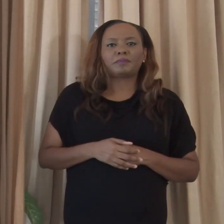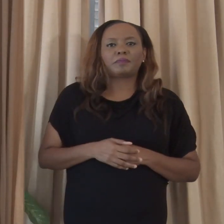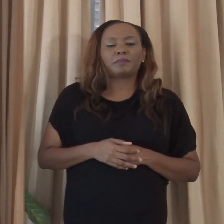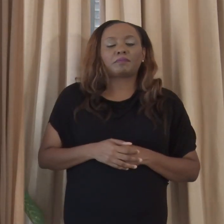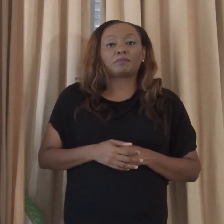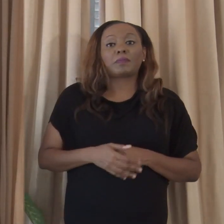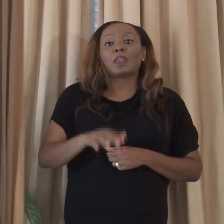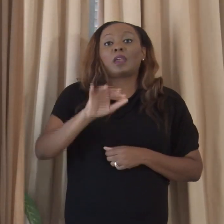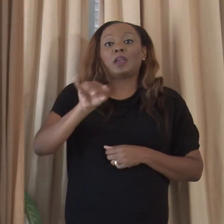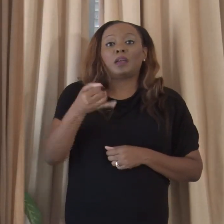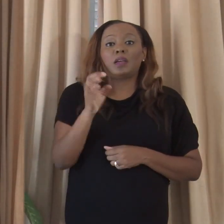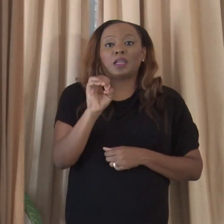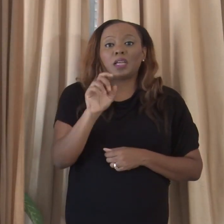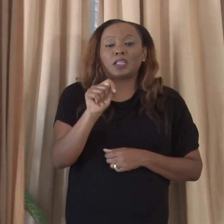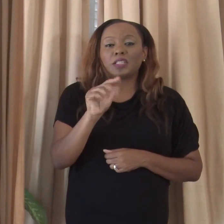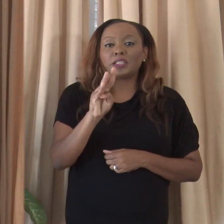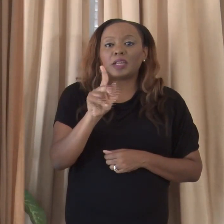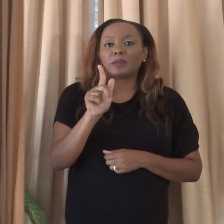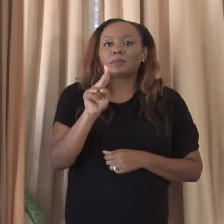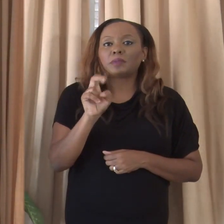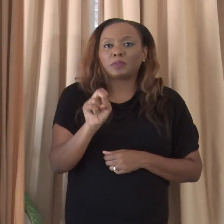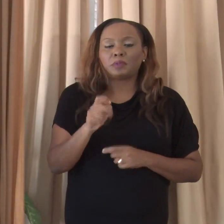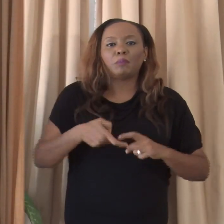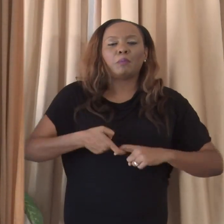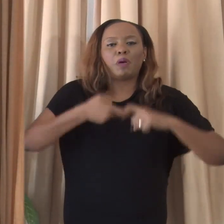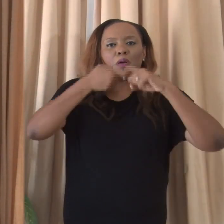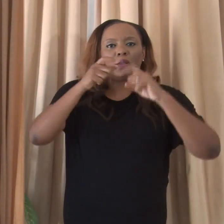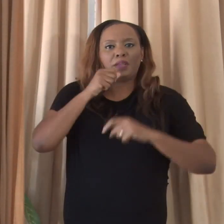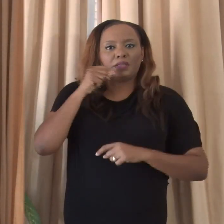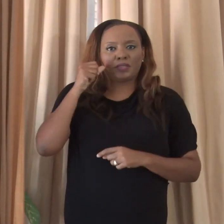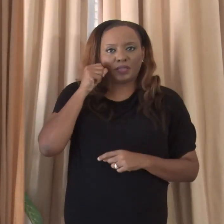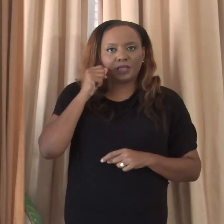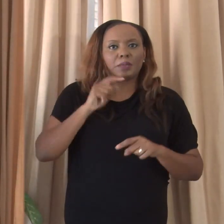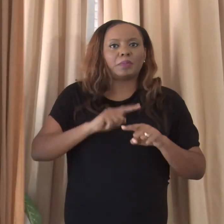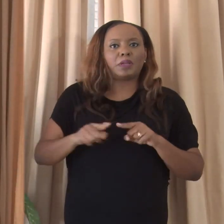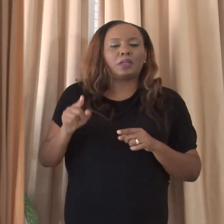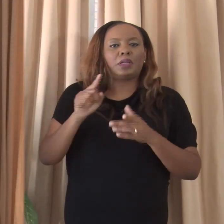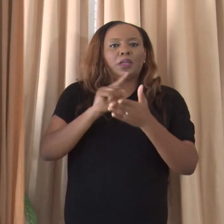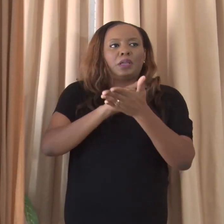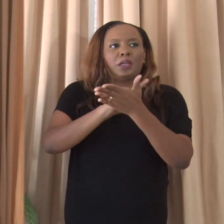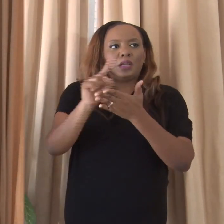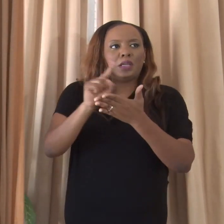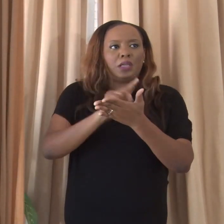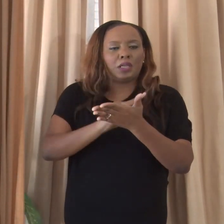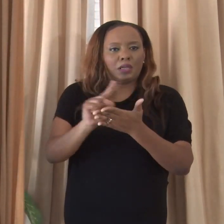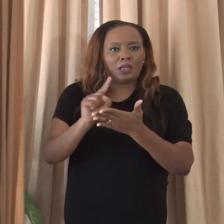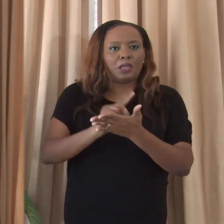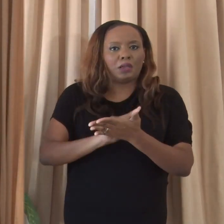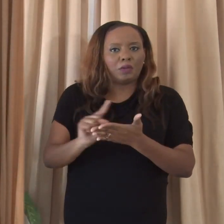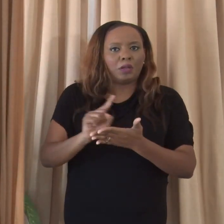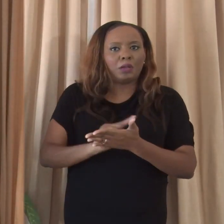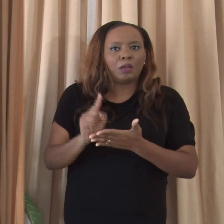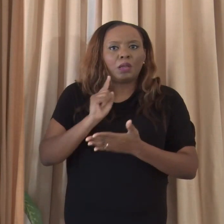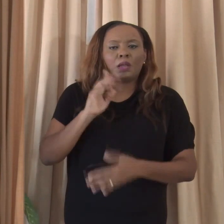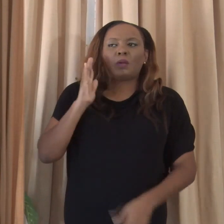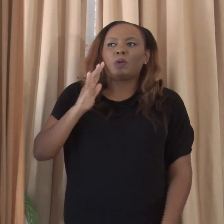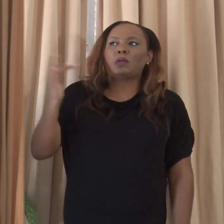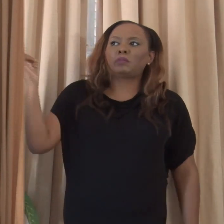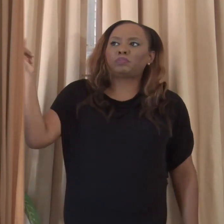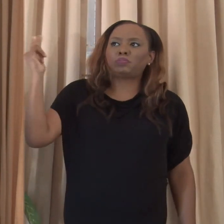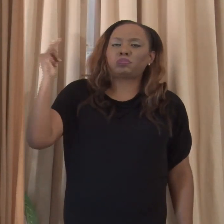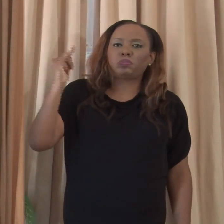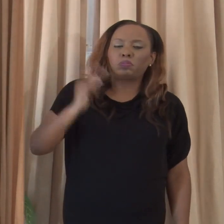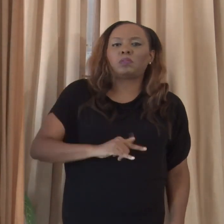into Barbados, but will continue on a weekly basis to service the island on a direct